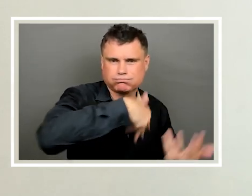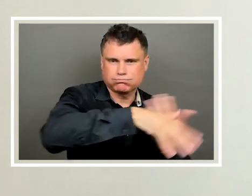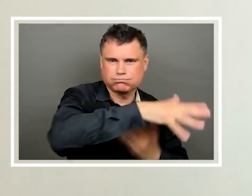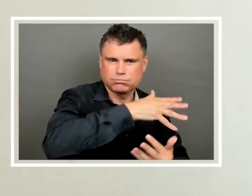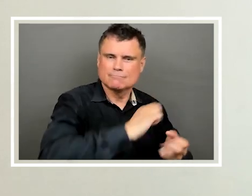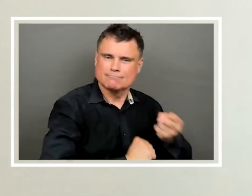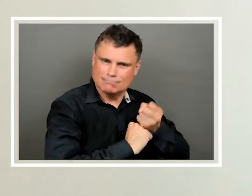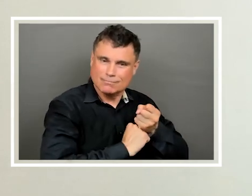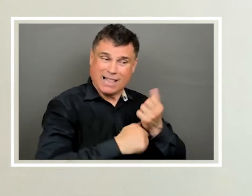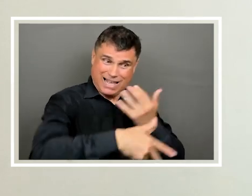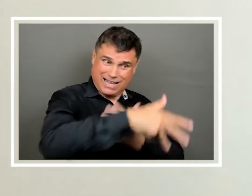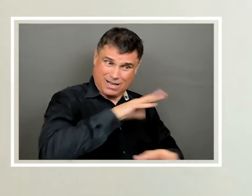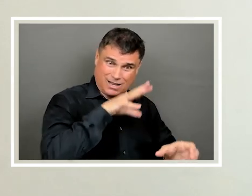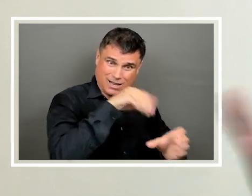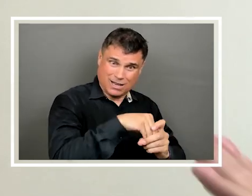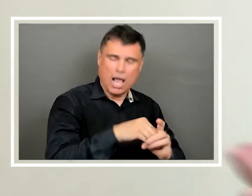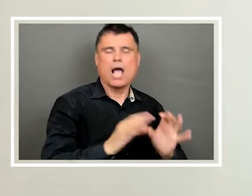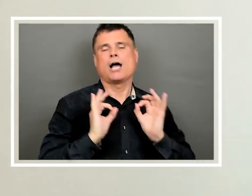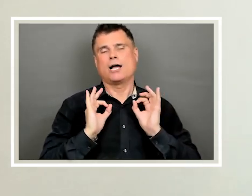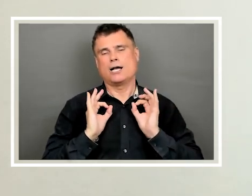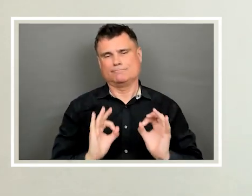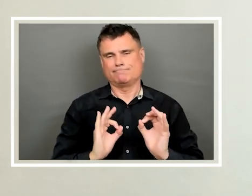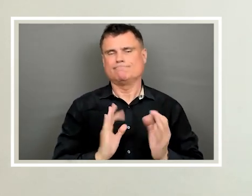can truly call it participation.